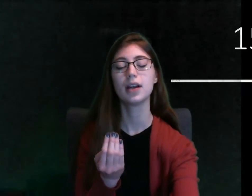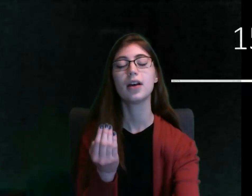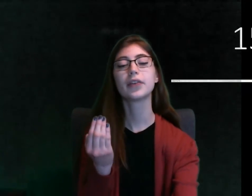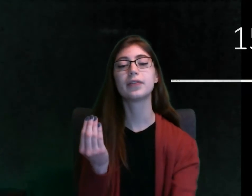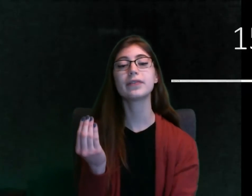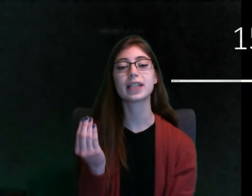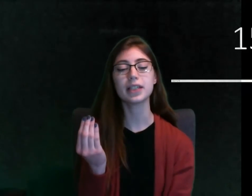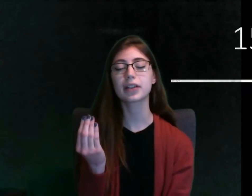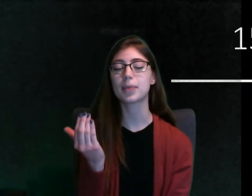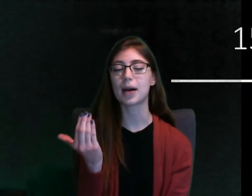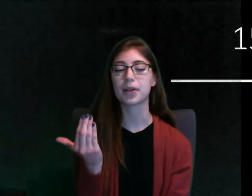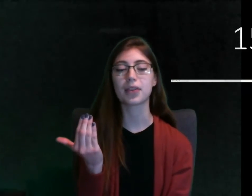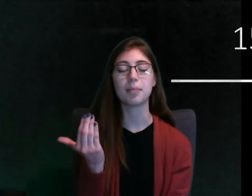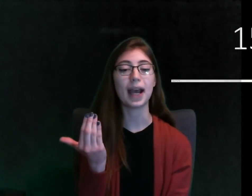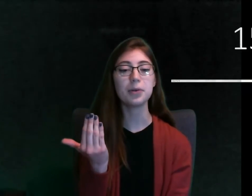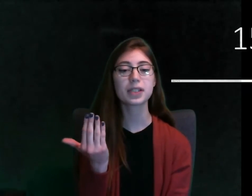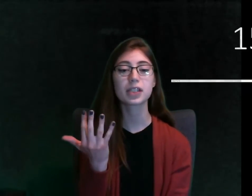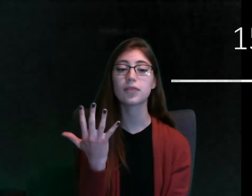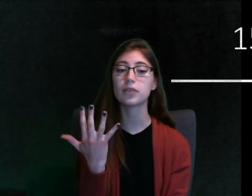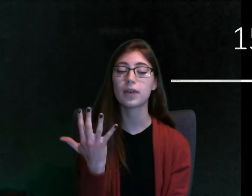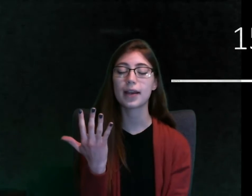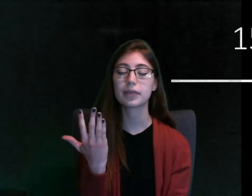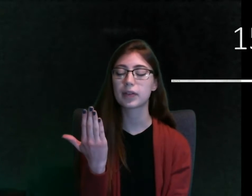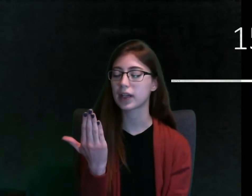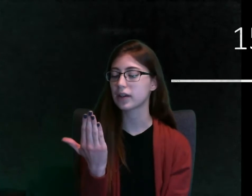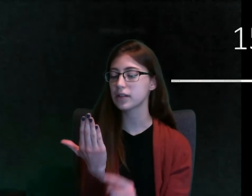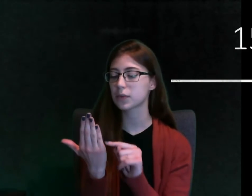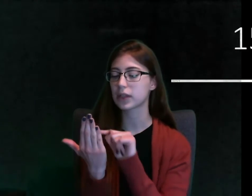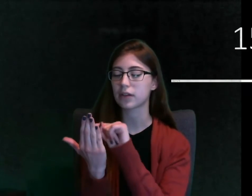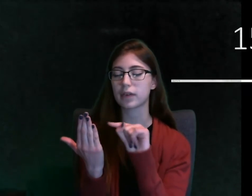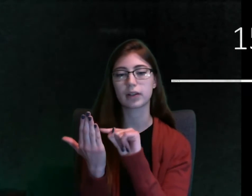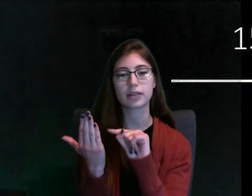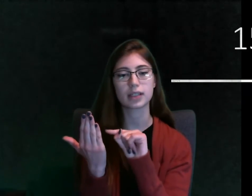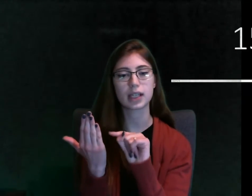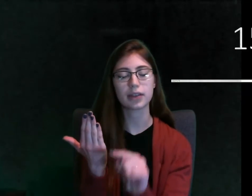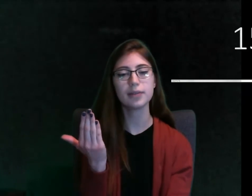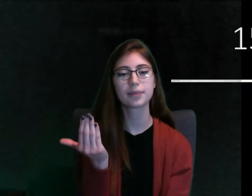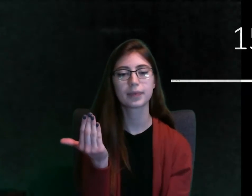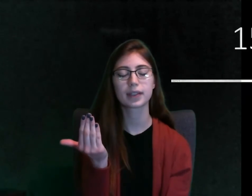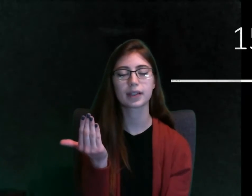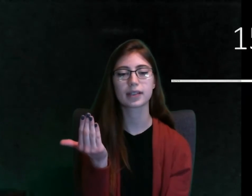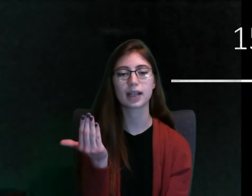For 15, you're going to pop your thumb out. So you have all 5 of your fingers with your fingers together. You're going to sign